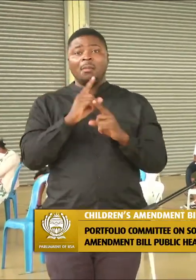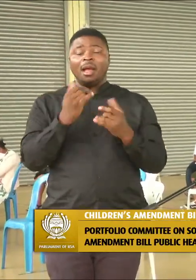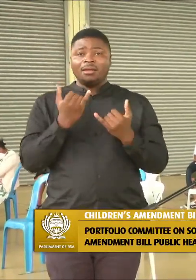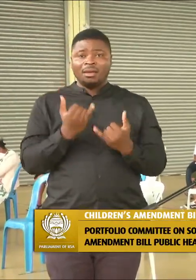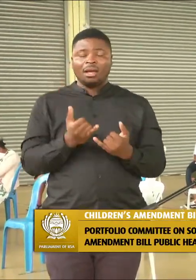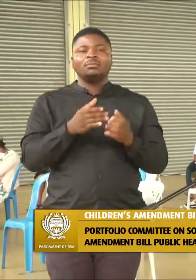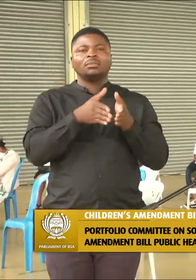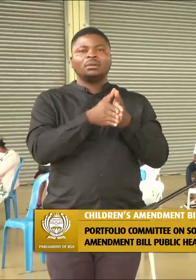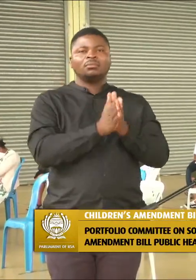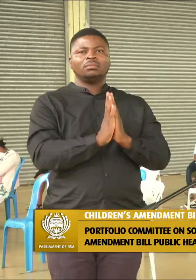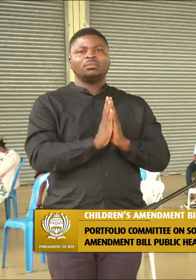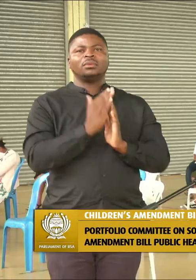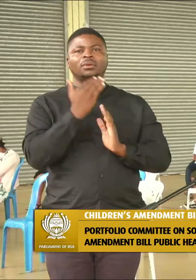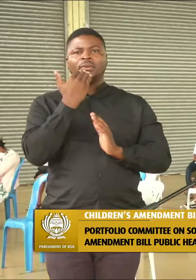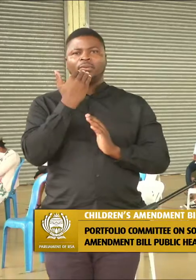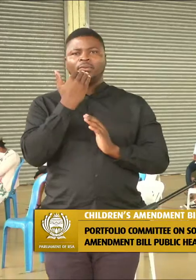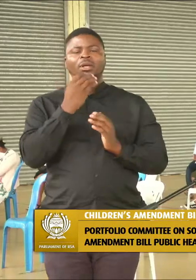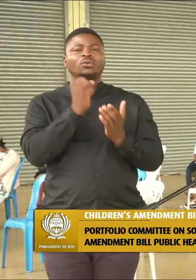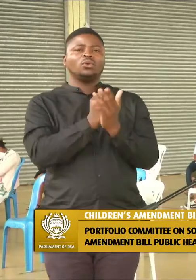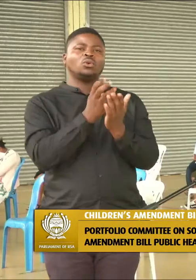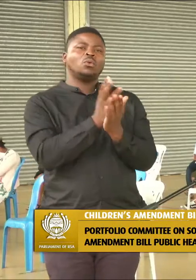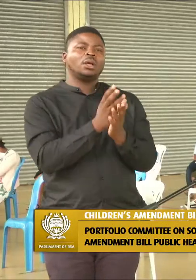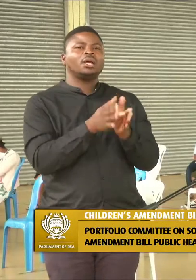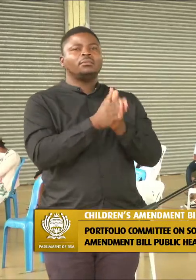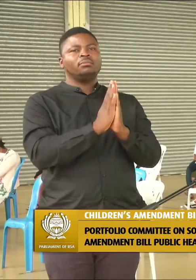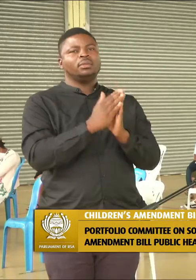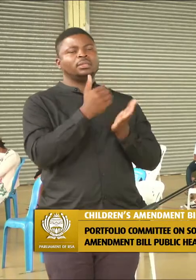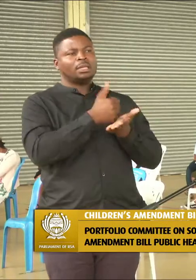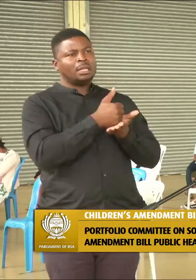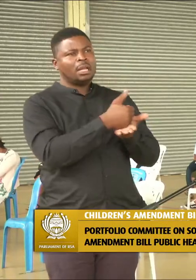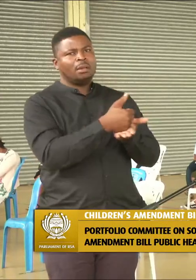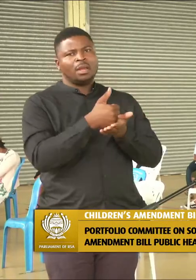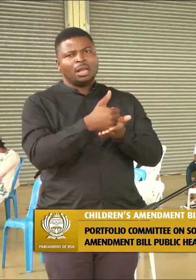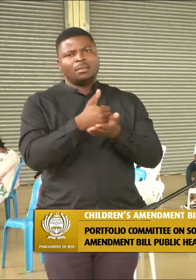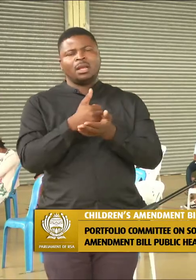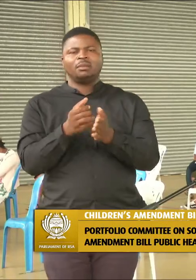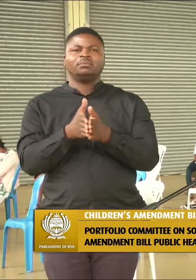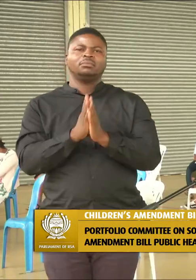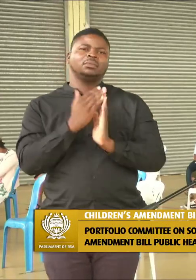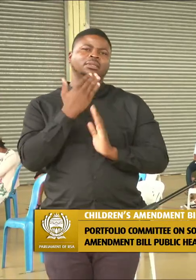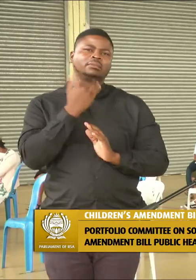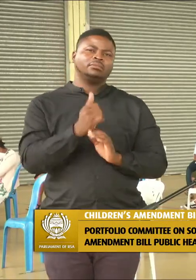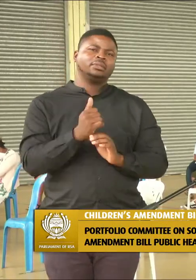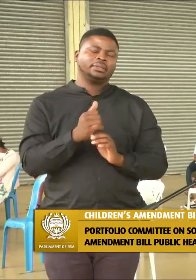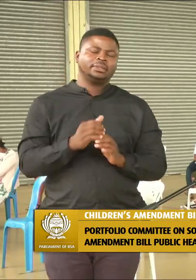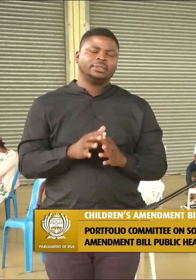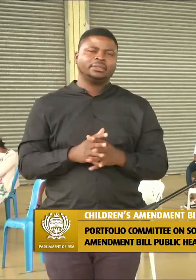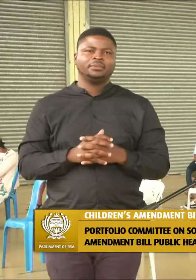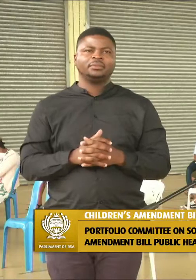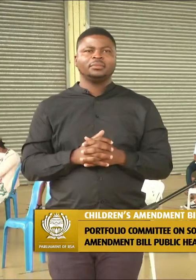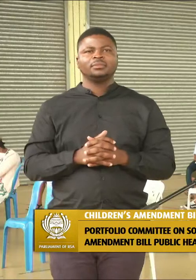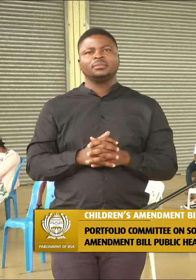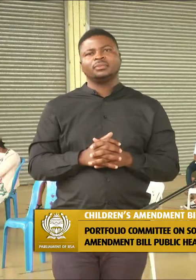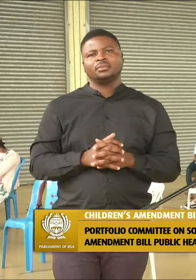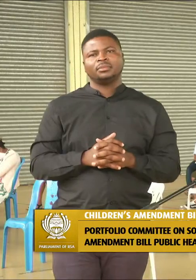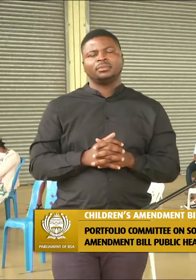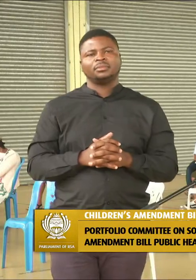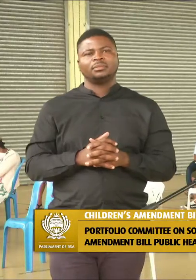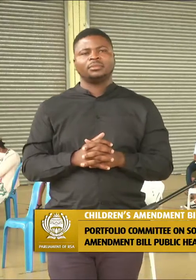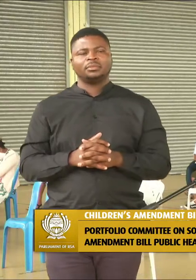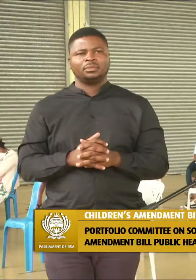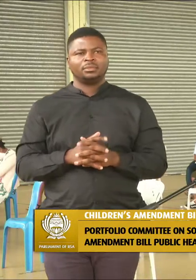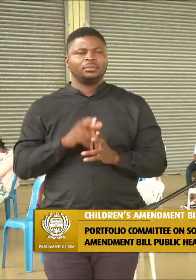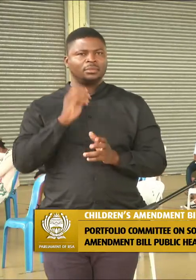sawucela social worker asincedise. Also in this case, we will ask the The social HOD uyazi workers ukuthi